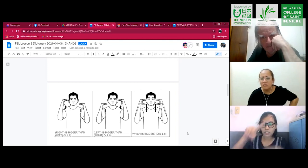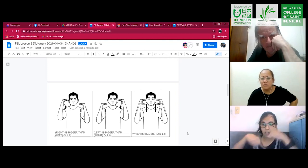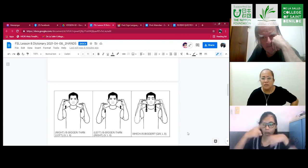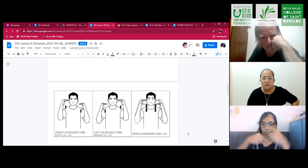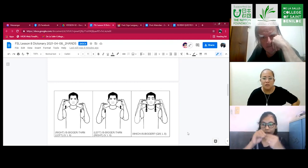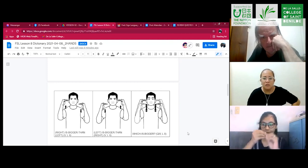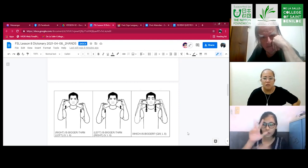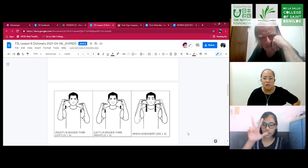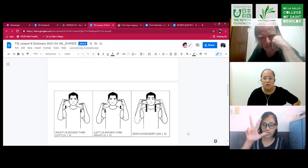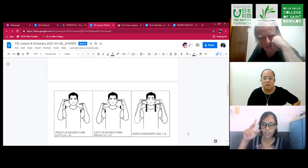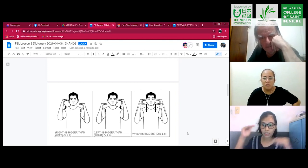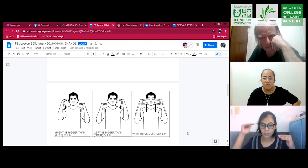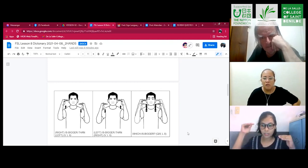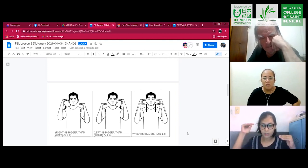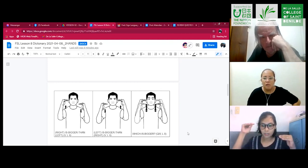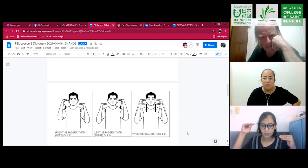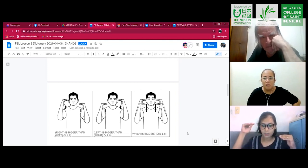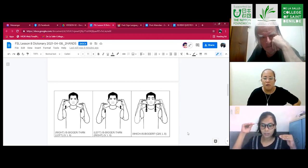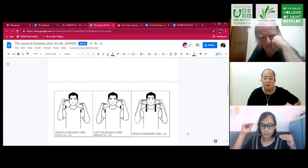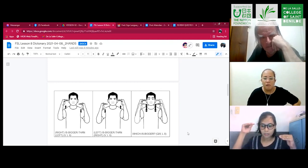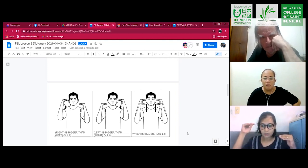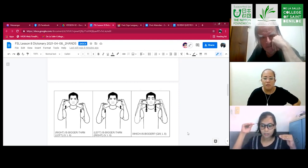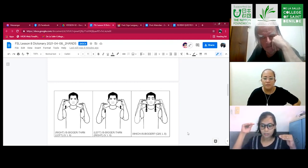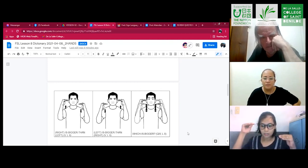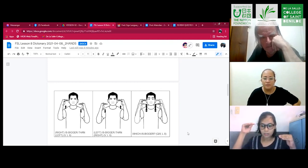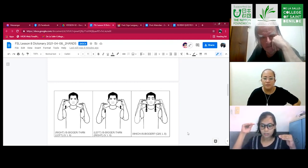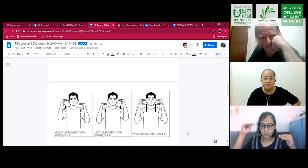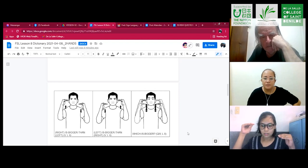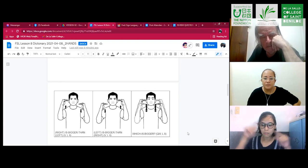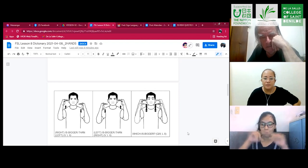so the third sign first, right? The complicated sign, the complicated movement,